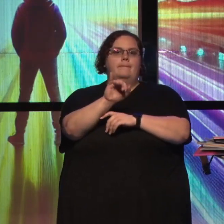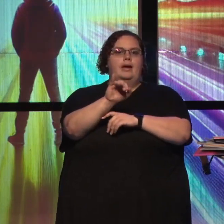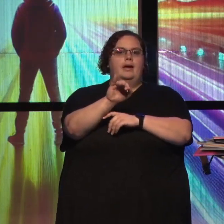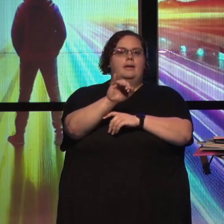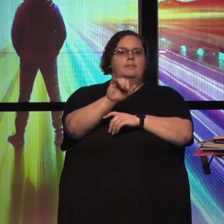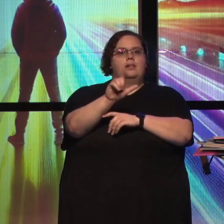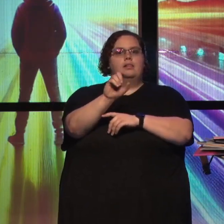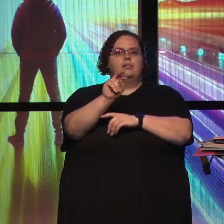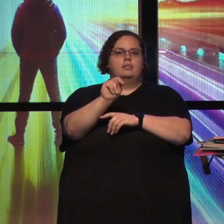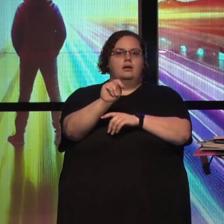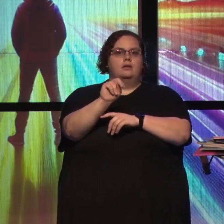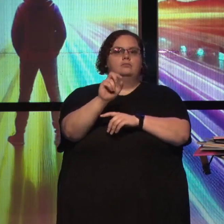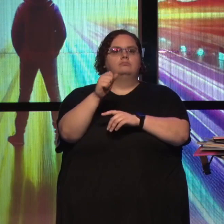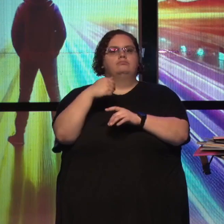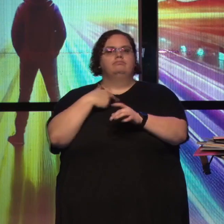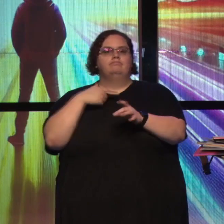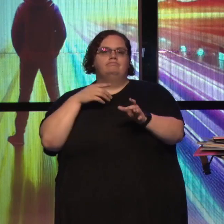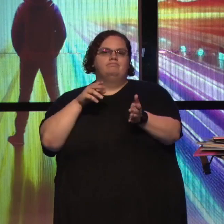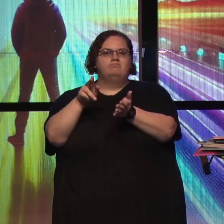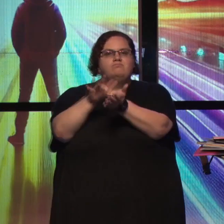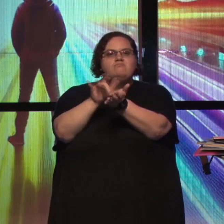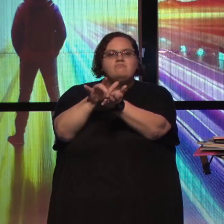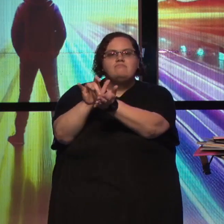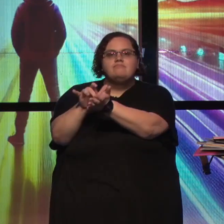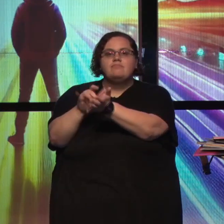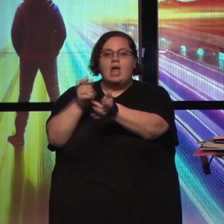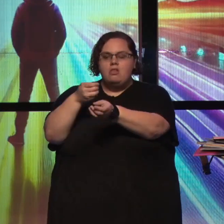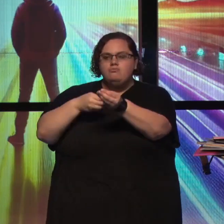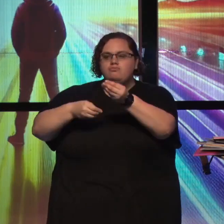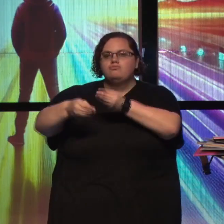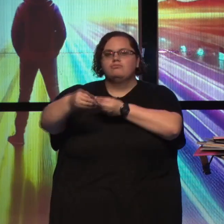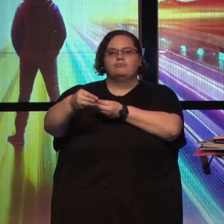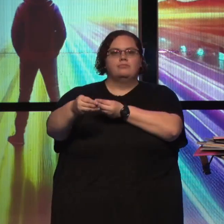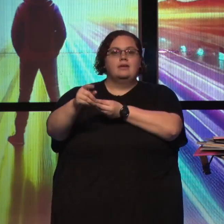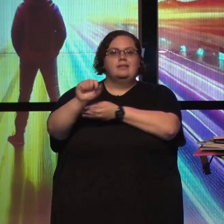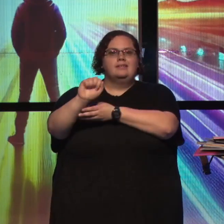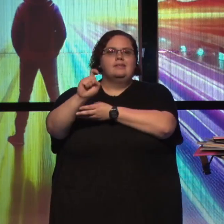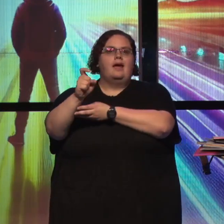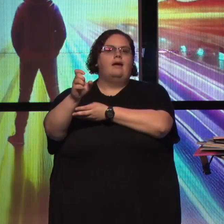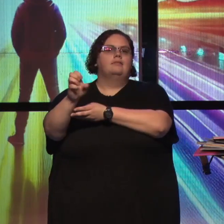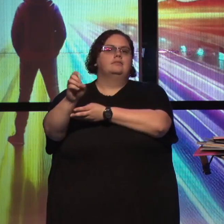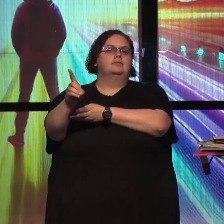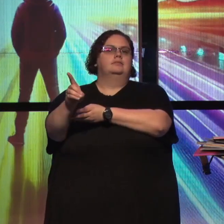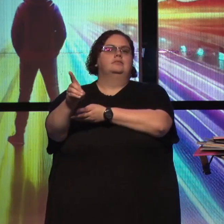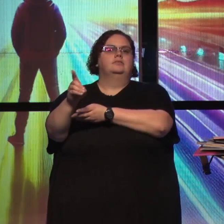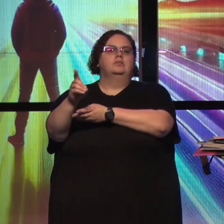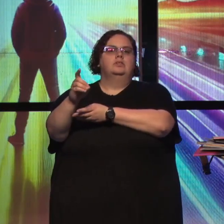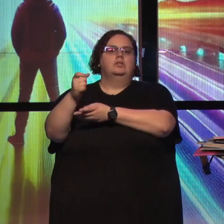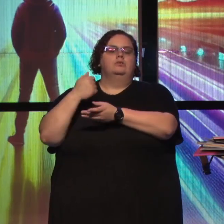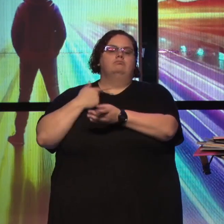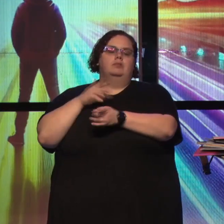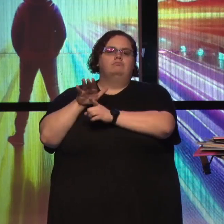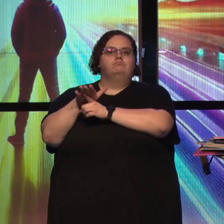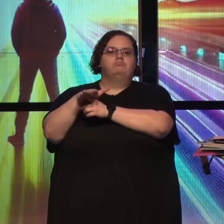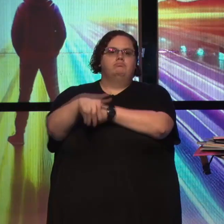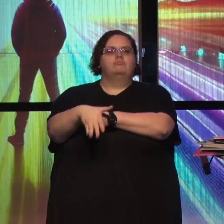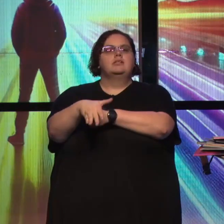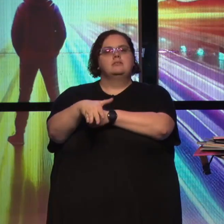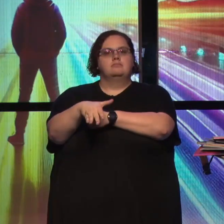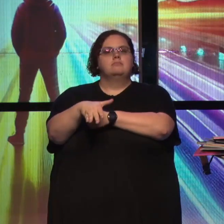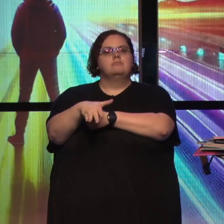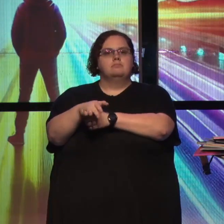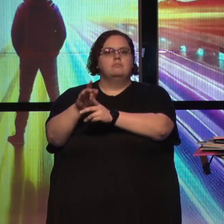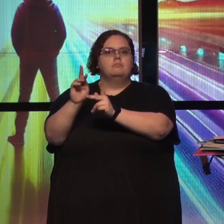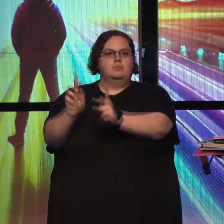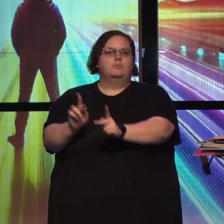accumulated, exploited, taxed, and traded with their foot on the necks of the common person.